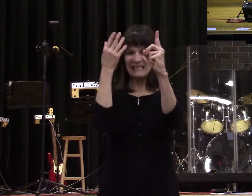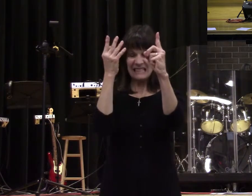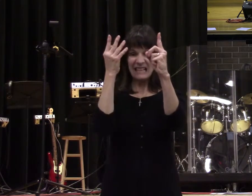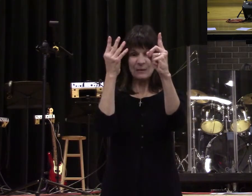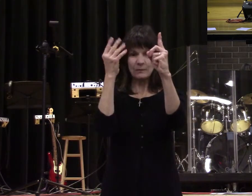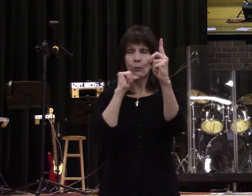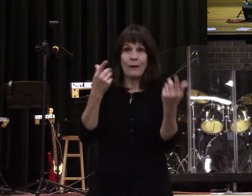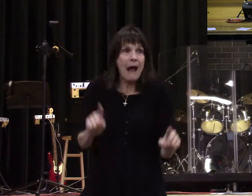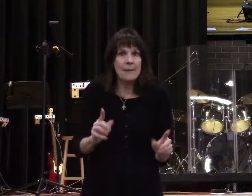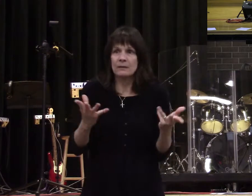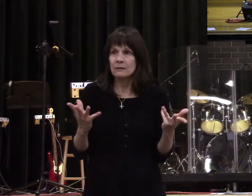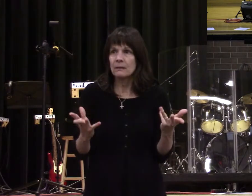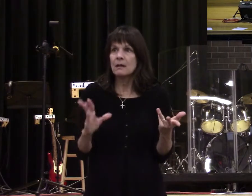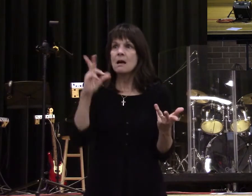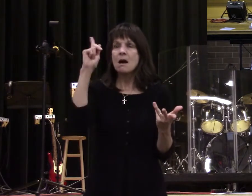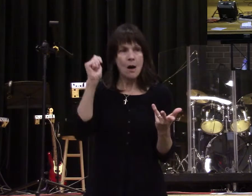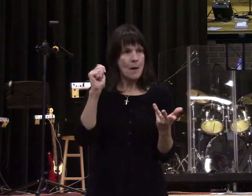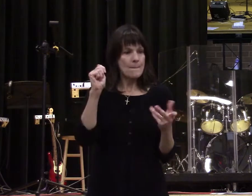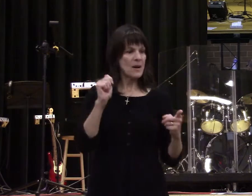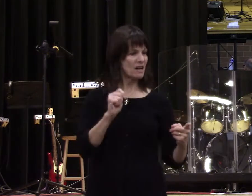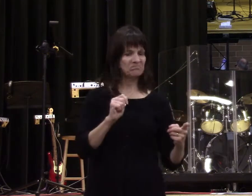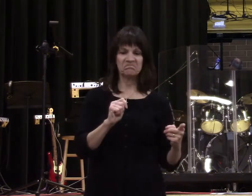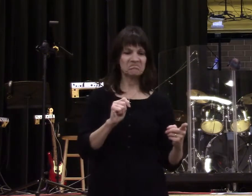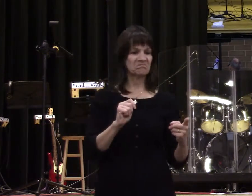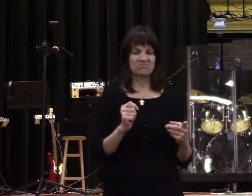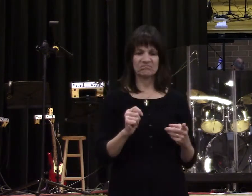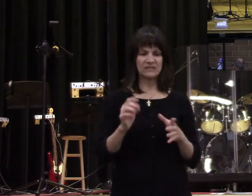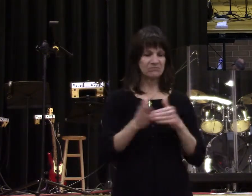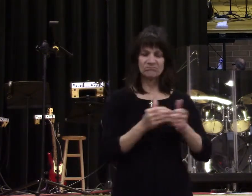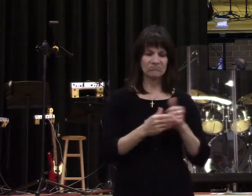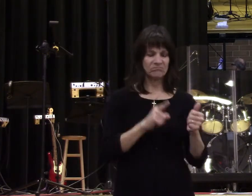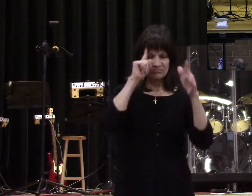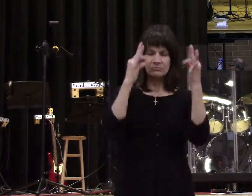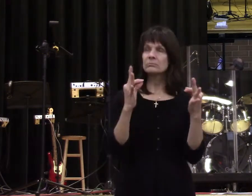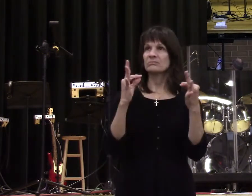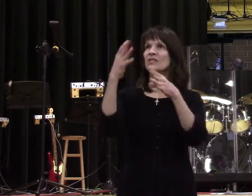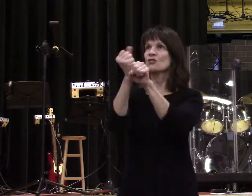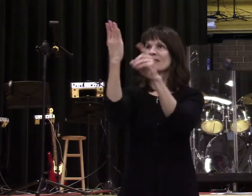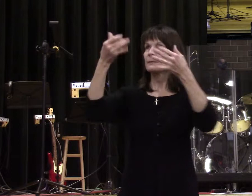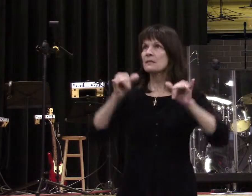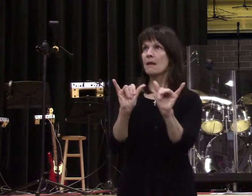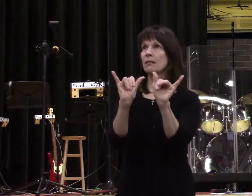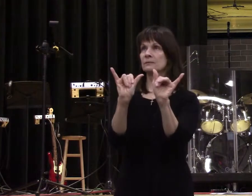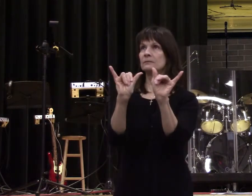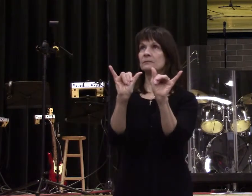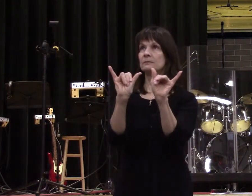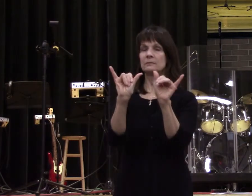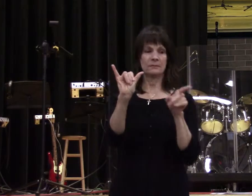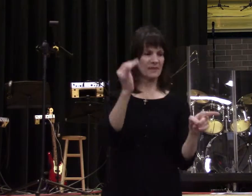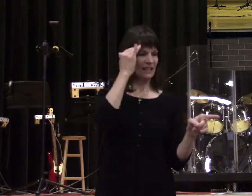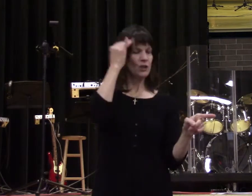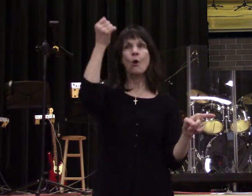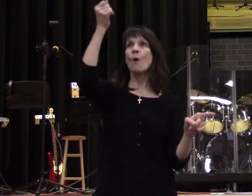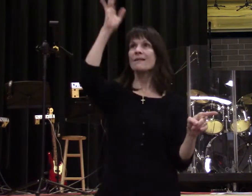provided. And God gave Abraham a name, gave him a revelation of the character of God, that God was going to provide no matter what.